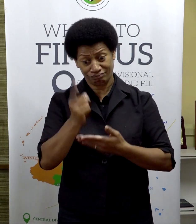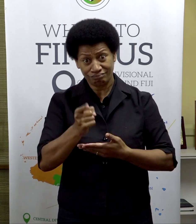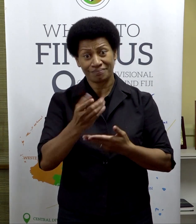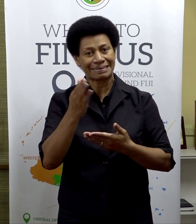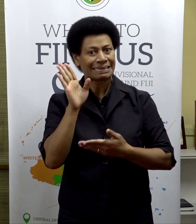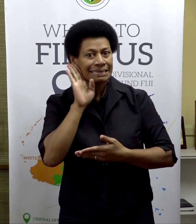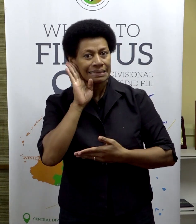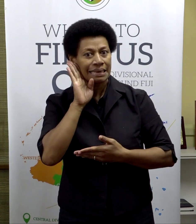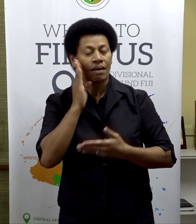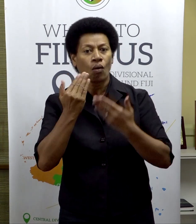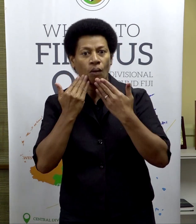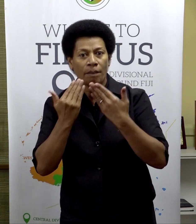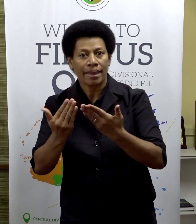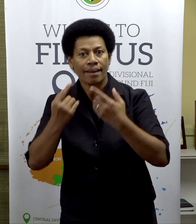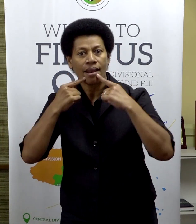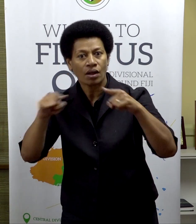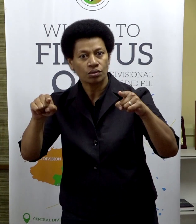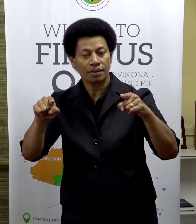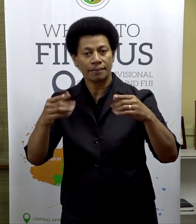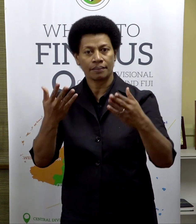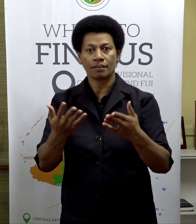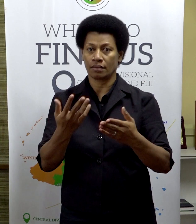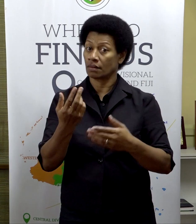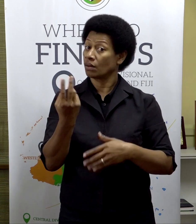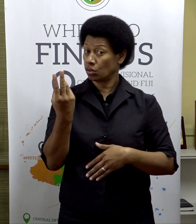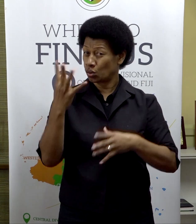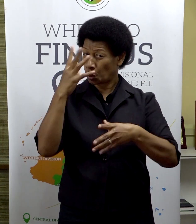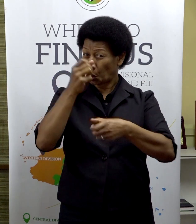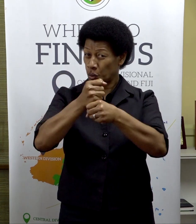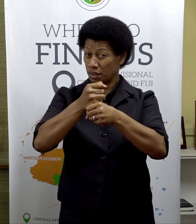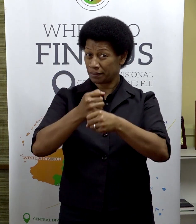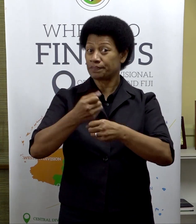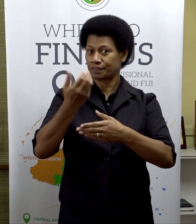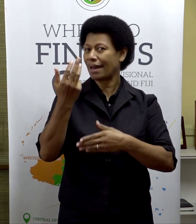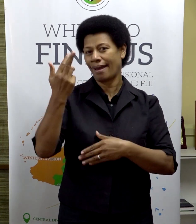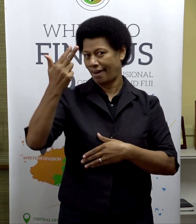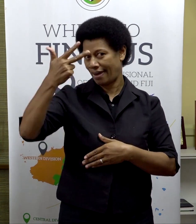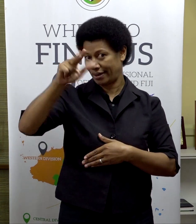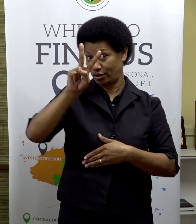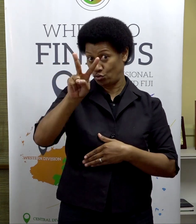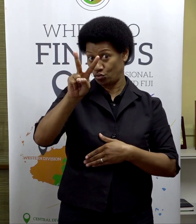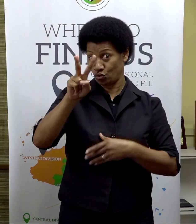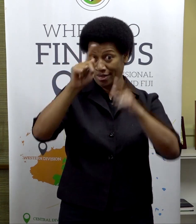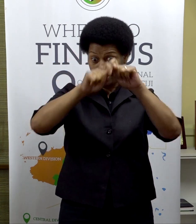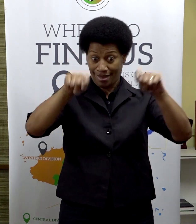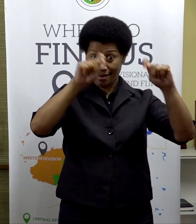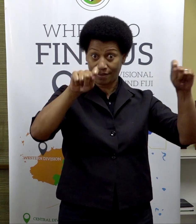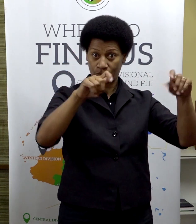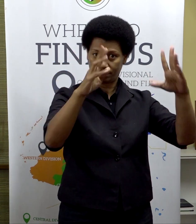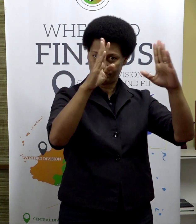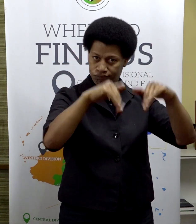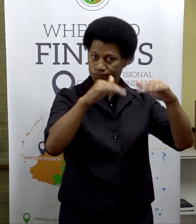these warnings. A total of 82 tents was dismantled from 26 schools in the Northern